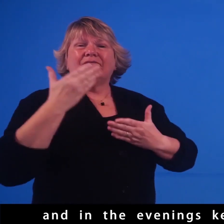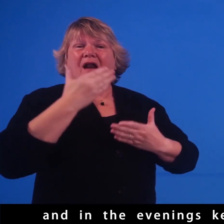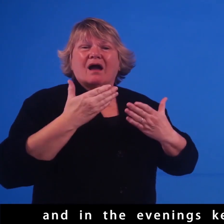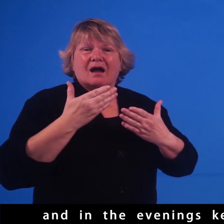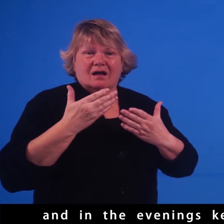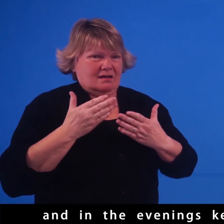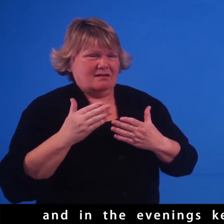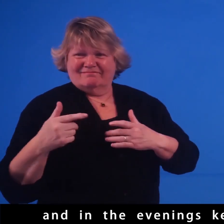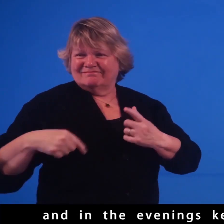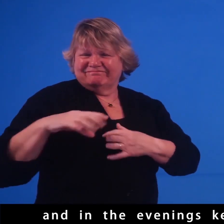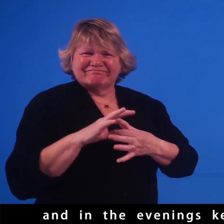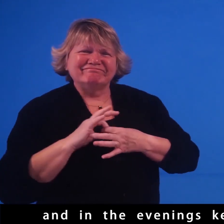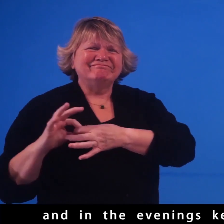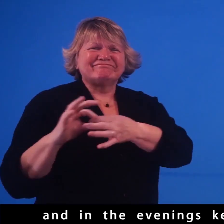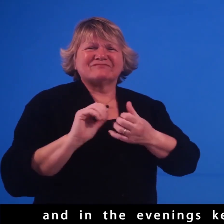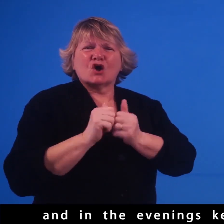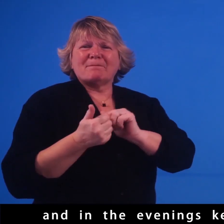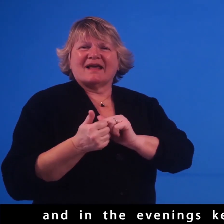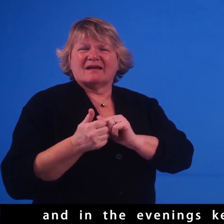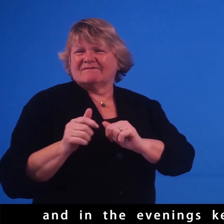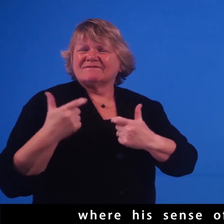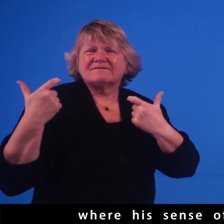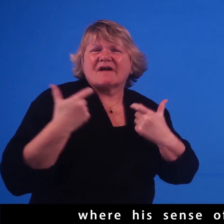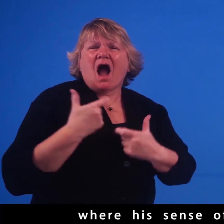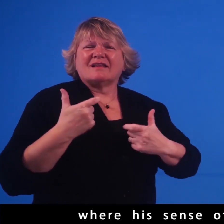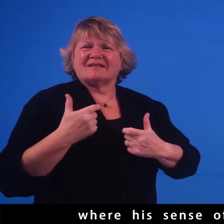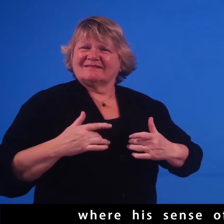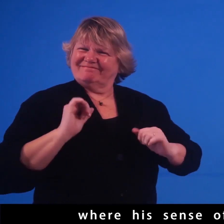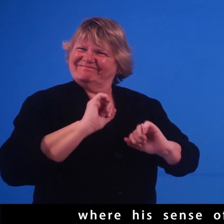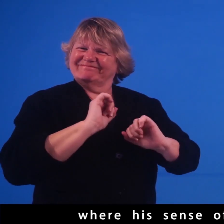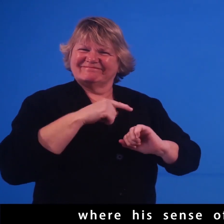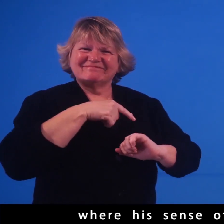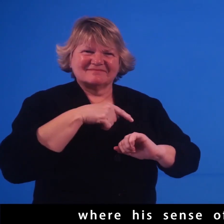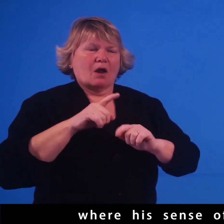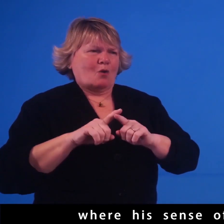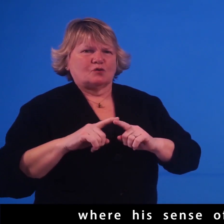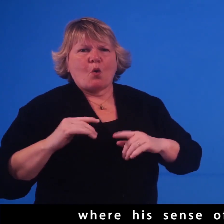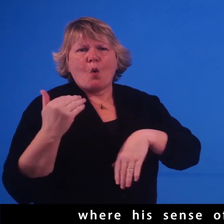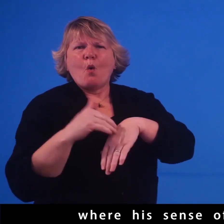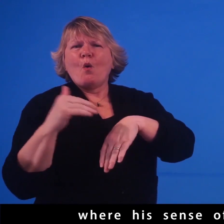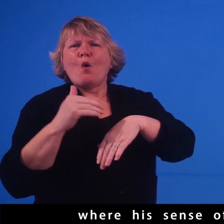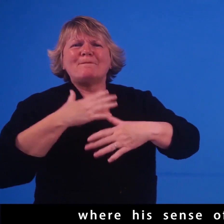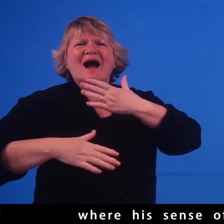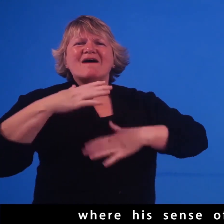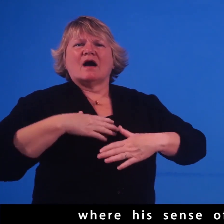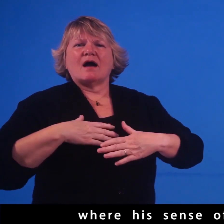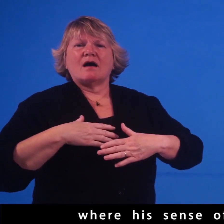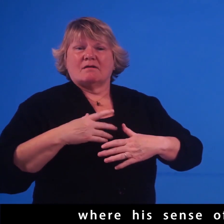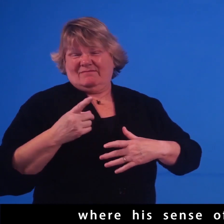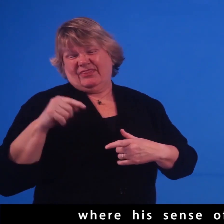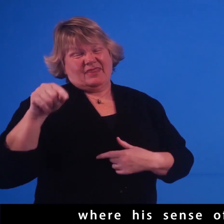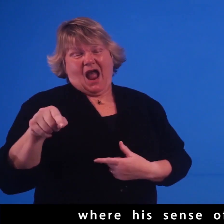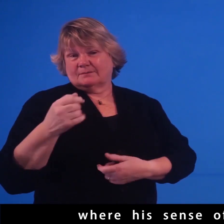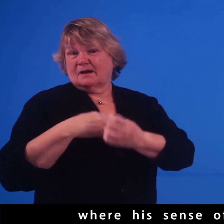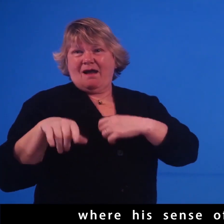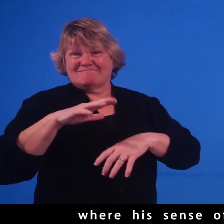and in the evenings, keeping convivial company, where his sense of fun and boisterous behaviour soon